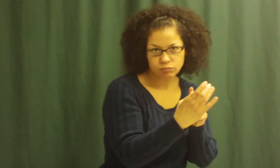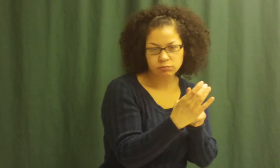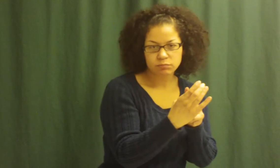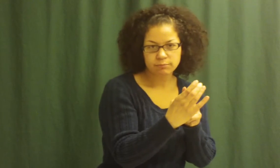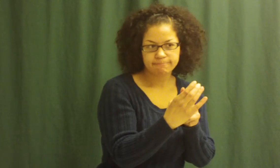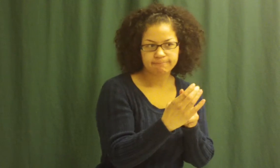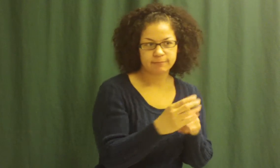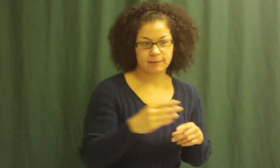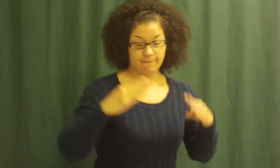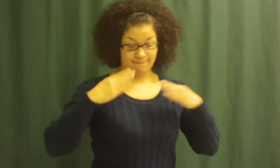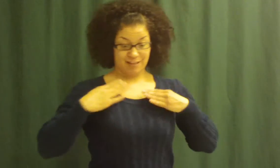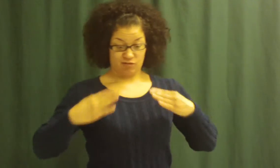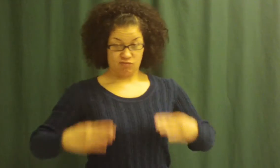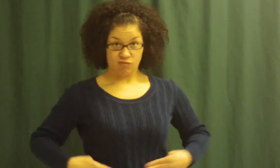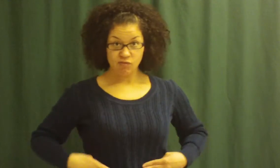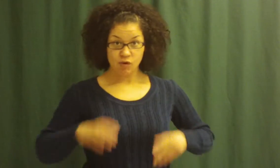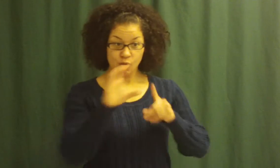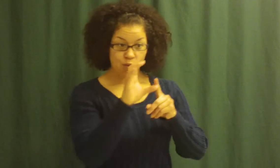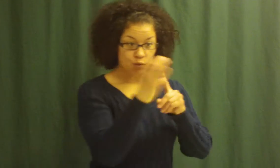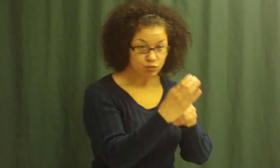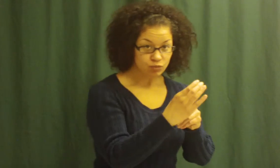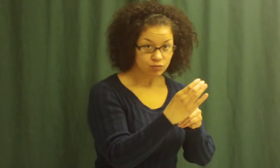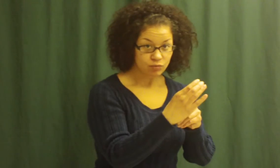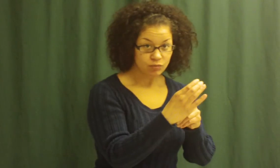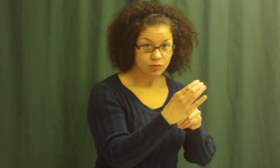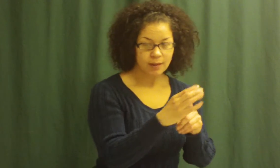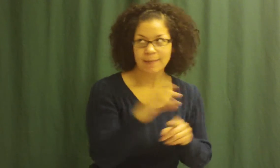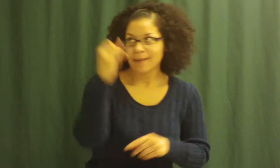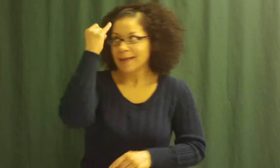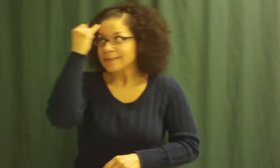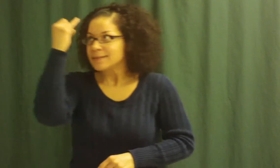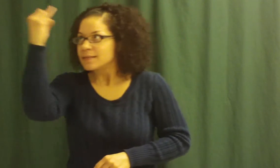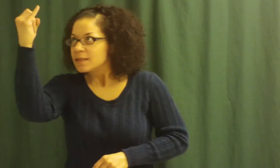ideas associated with these objects.